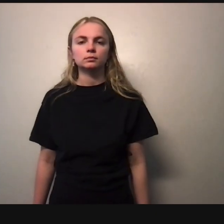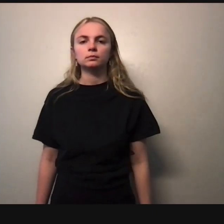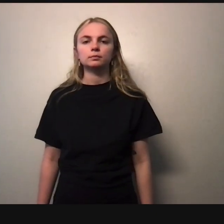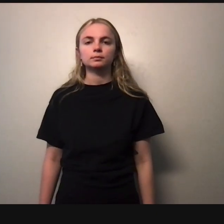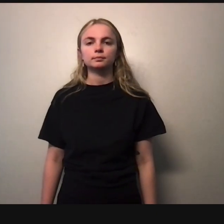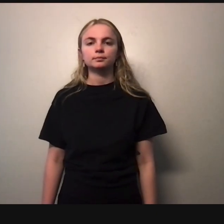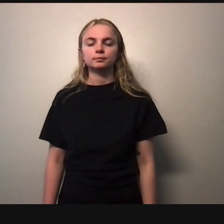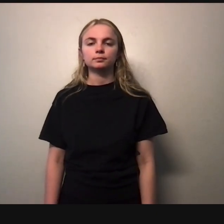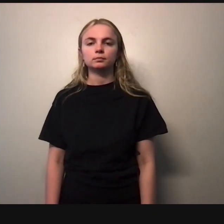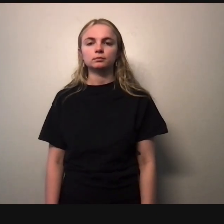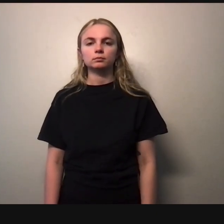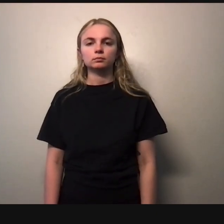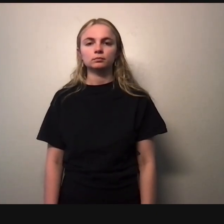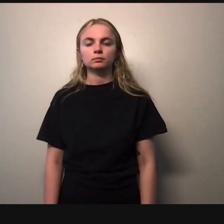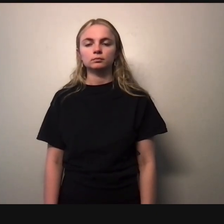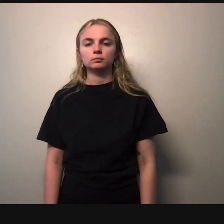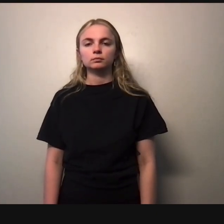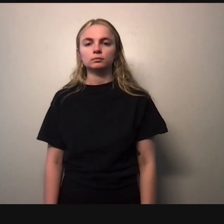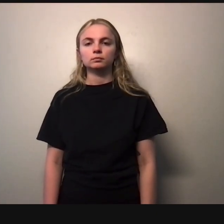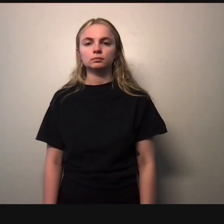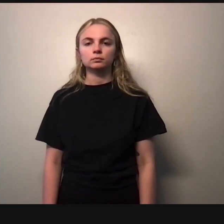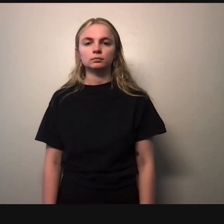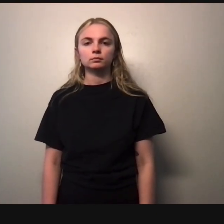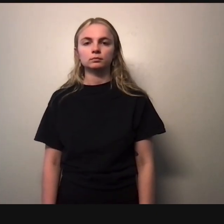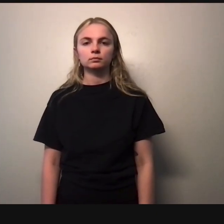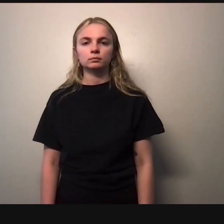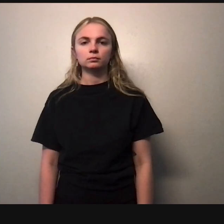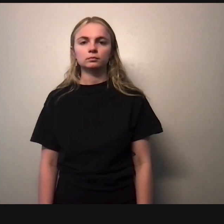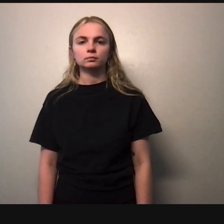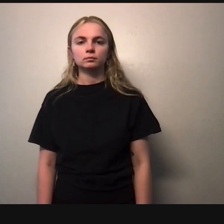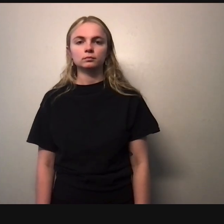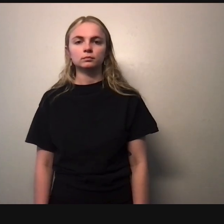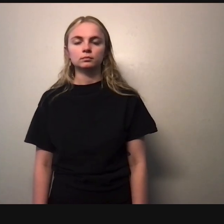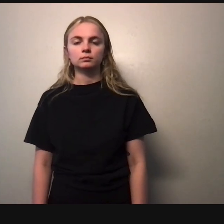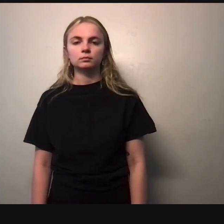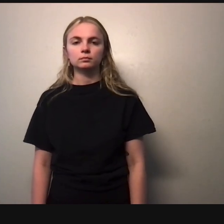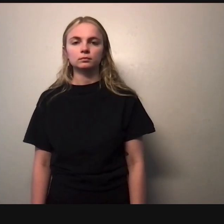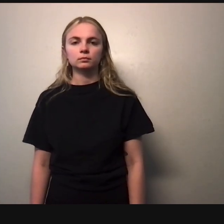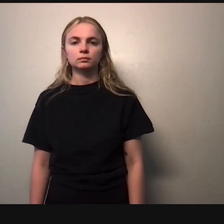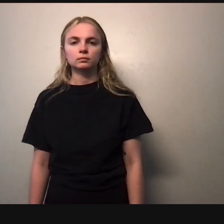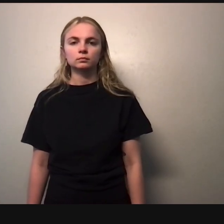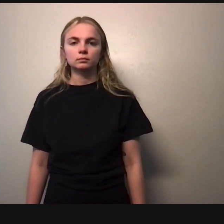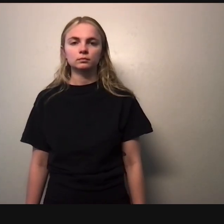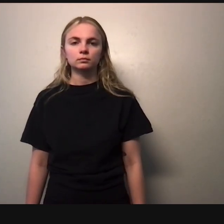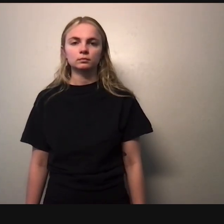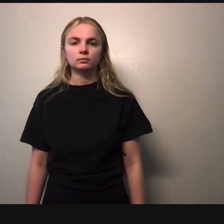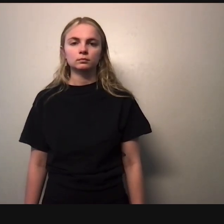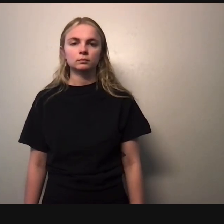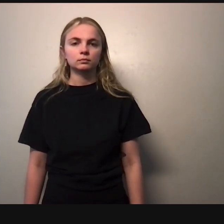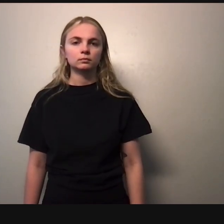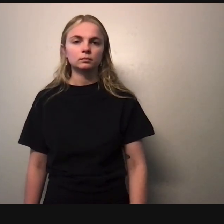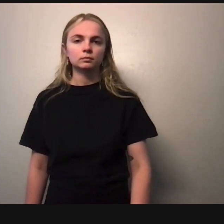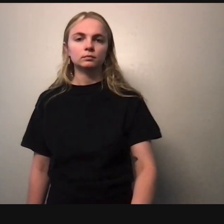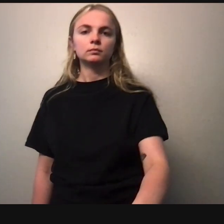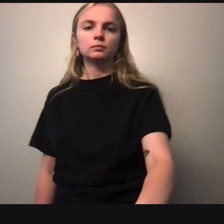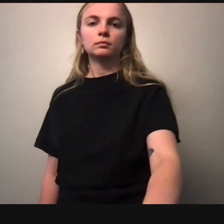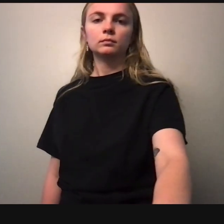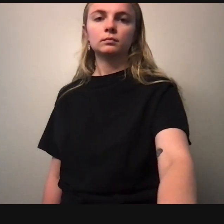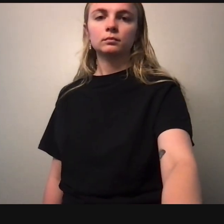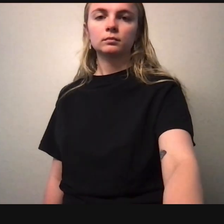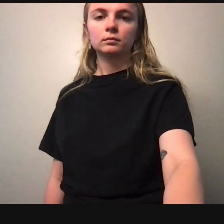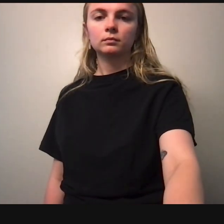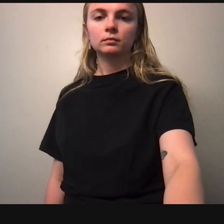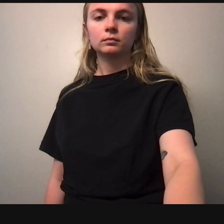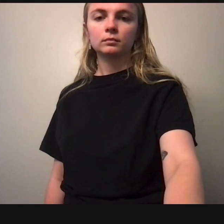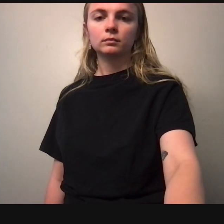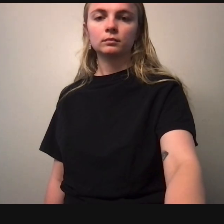During that time, when I was growing up, I had a lot of pain in my legs and things like that. So I just thought, growing up, you